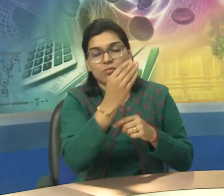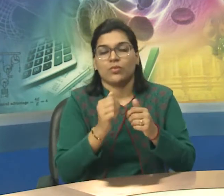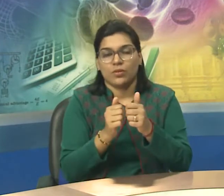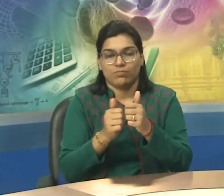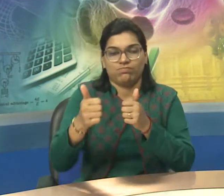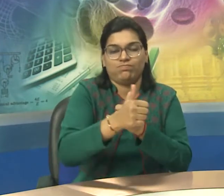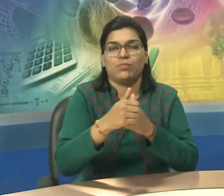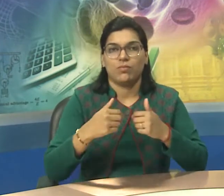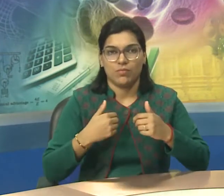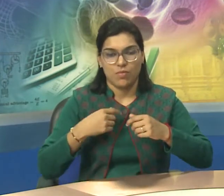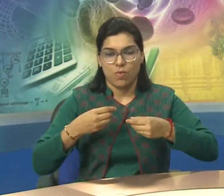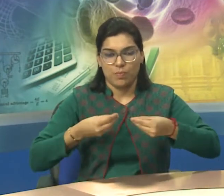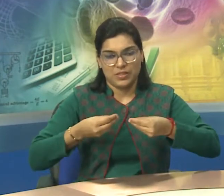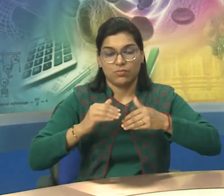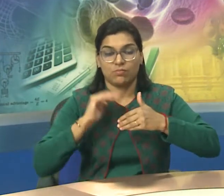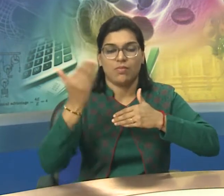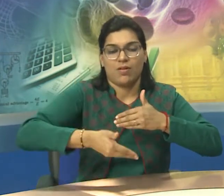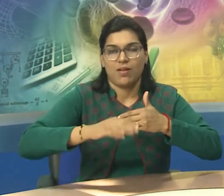or front office.